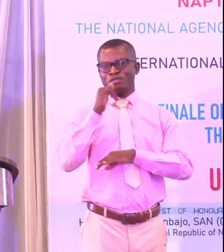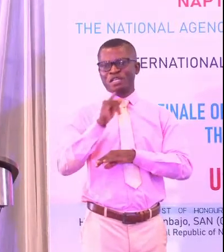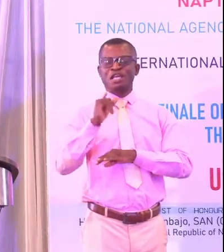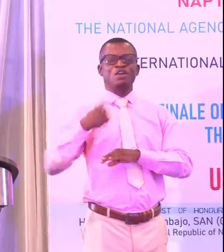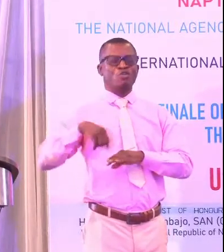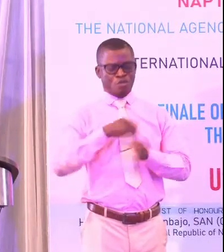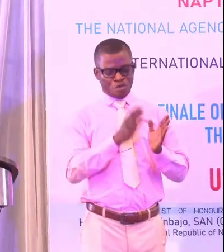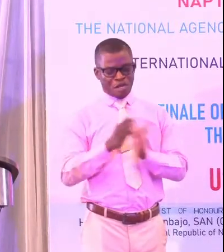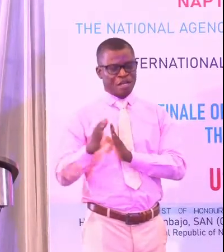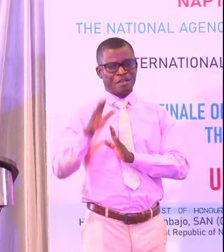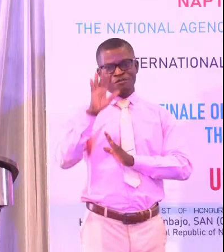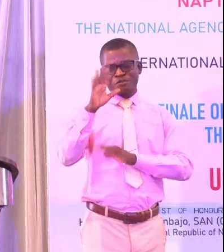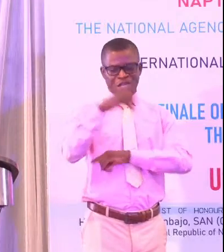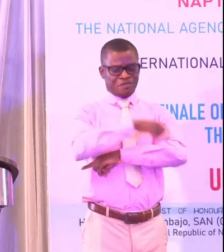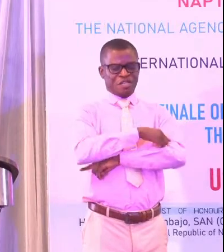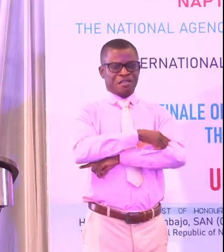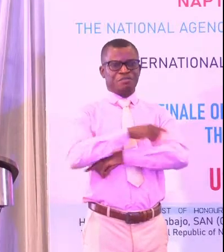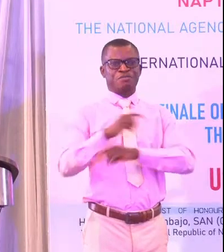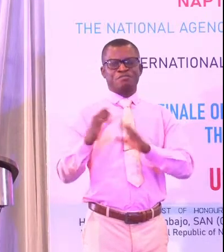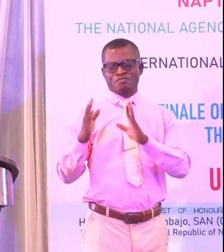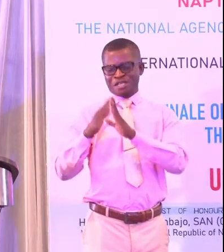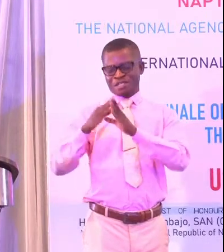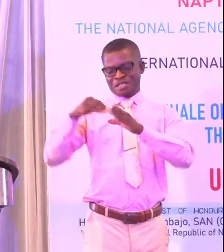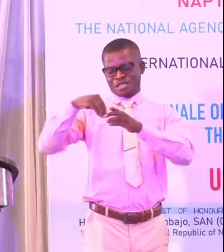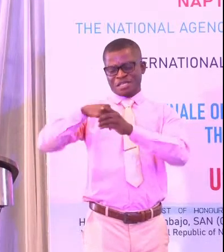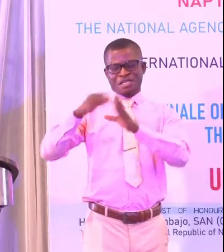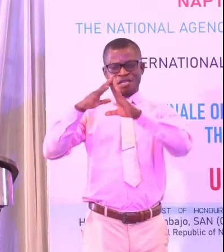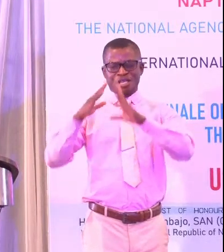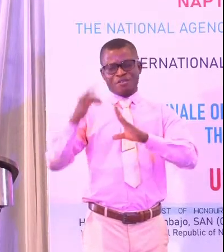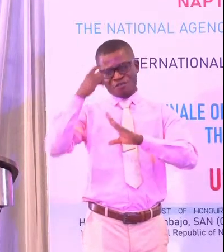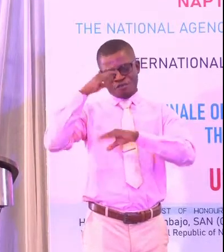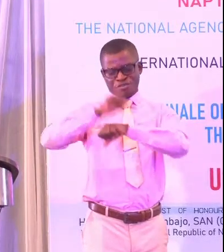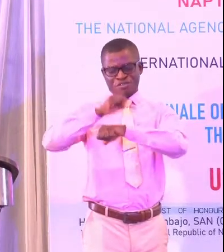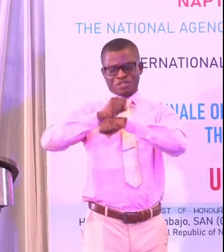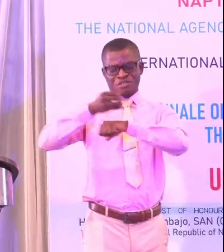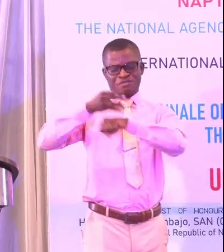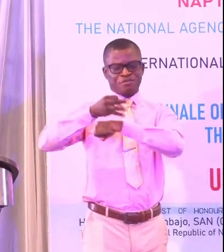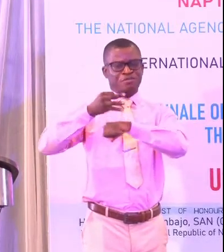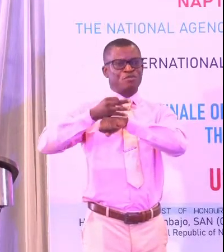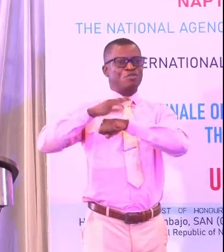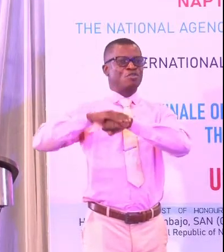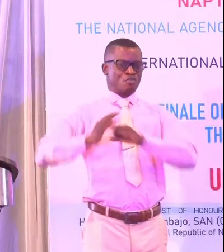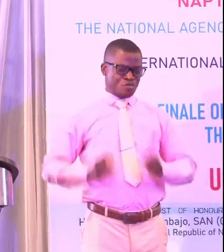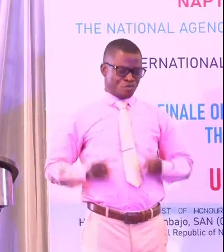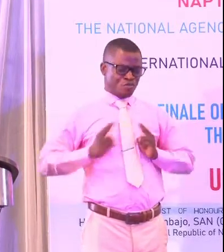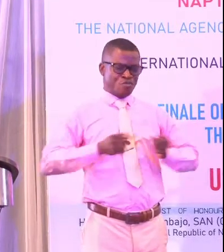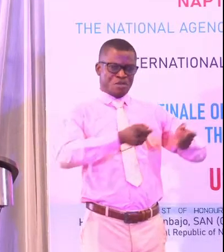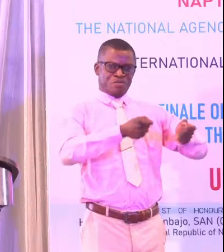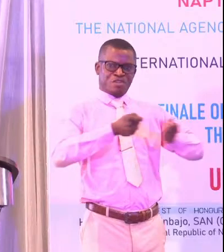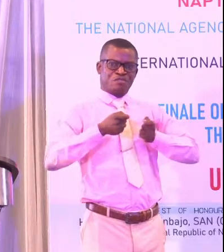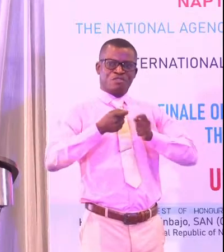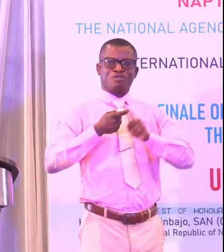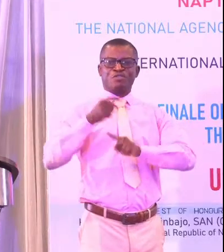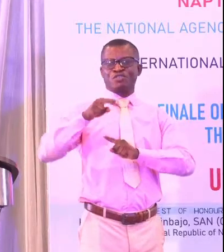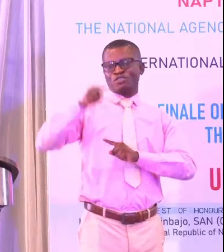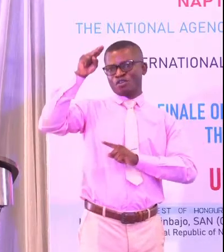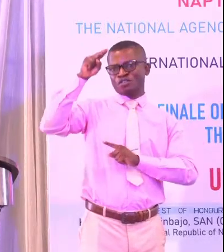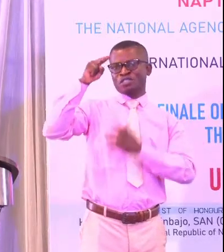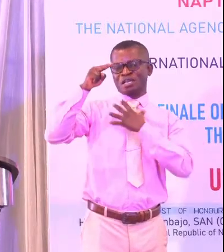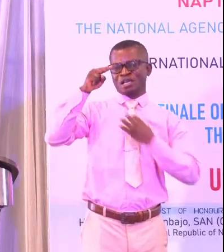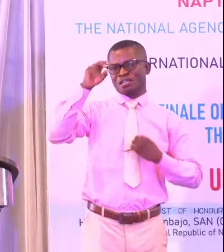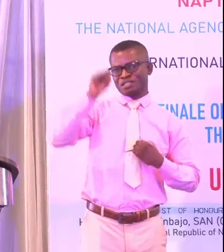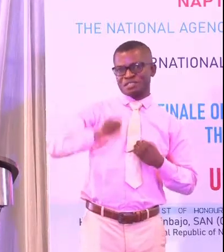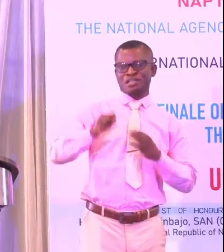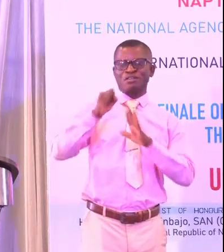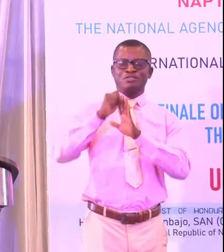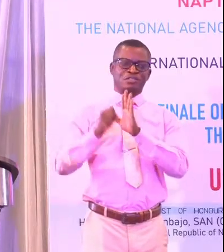organized a 5-day boot camp for state task forces on human trafficking from the northern and southern states, the